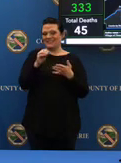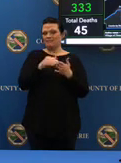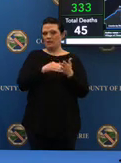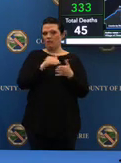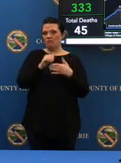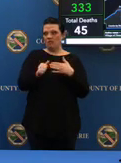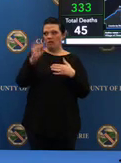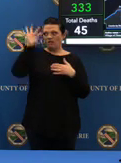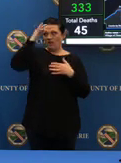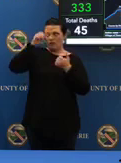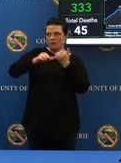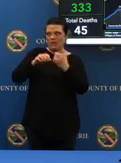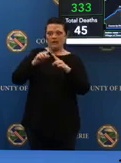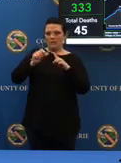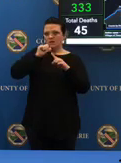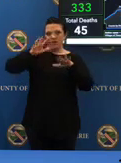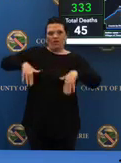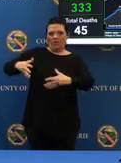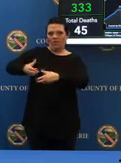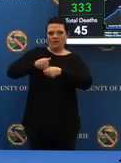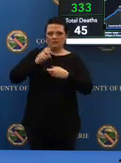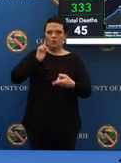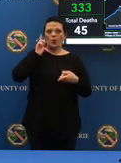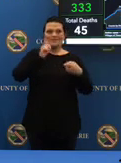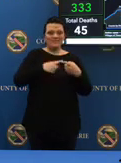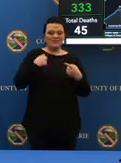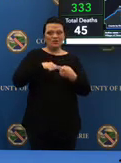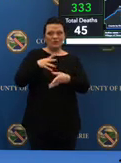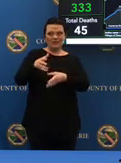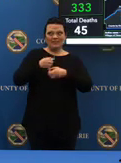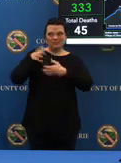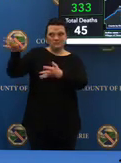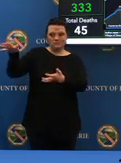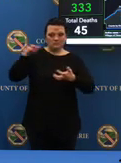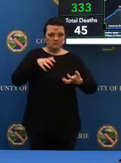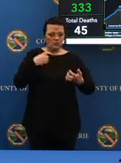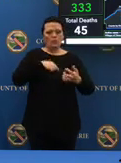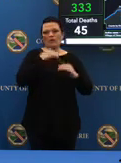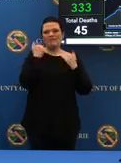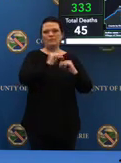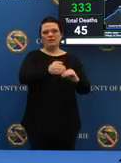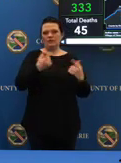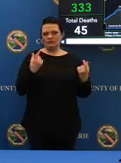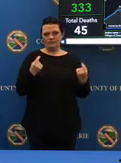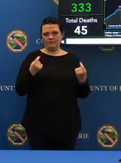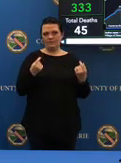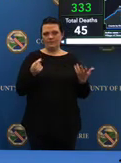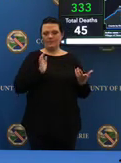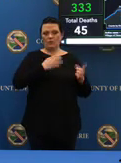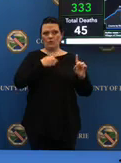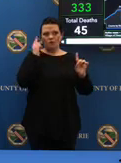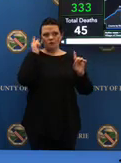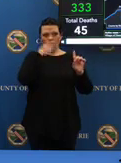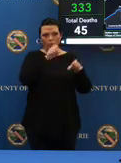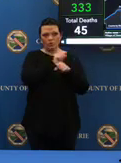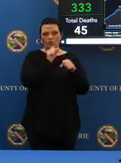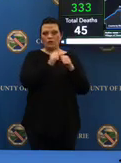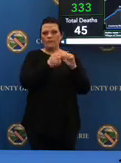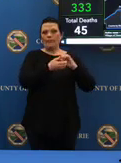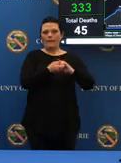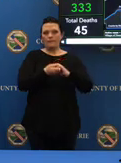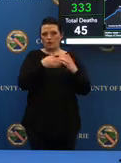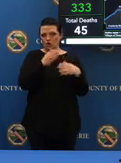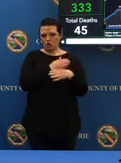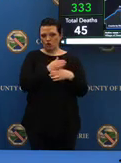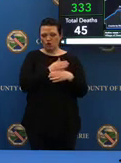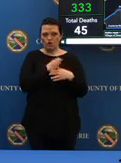not received it yet. So until we receive that, we have a limitation on what we can do. But our goal is to work with our partners like